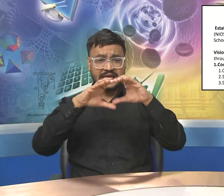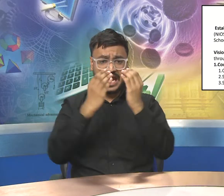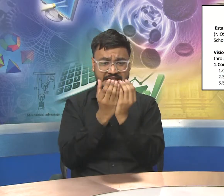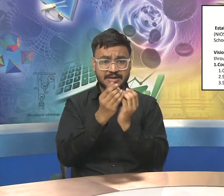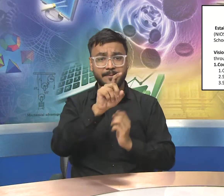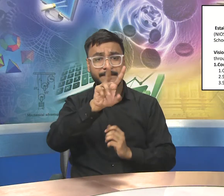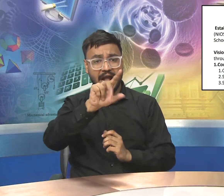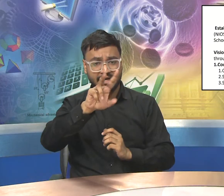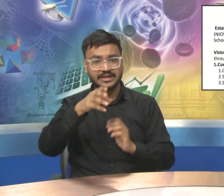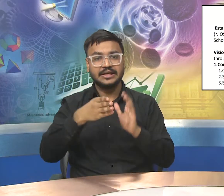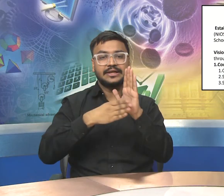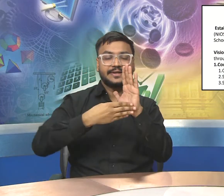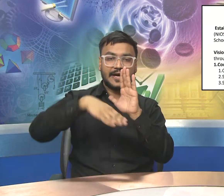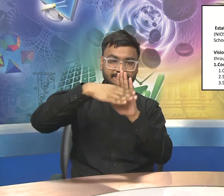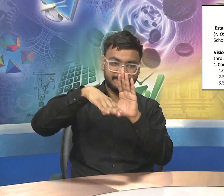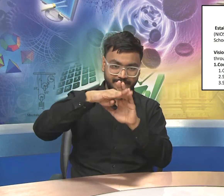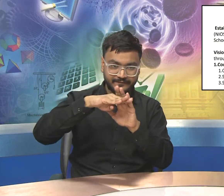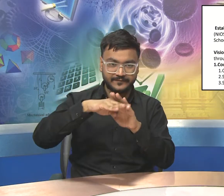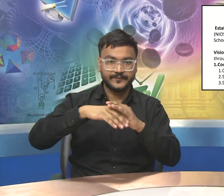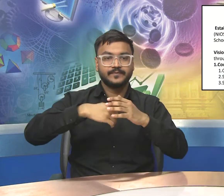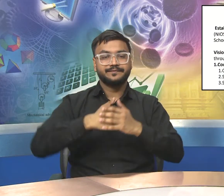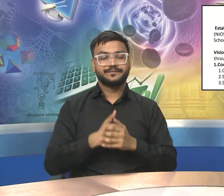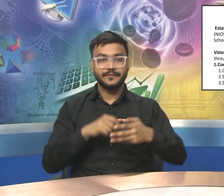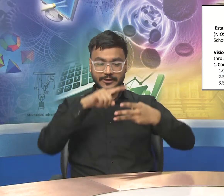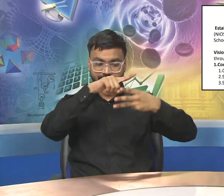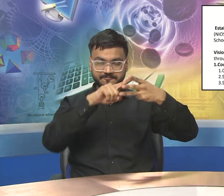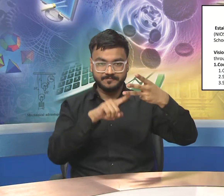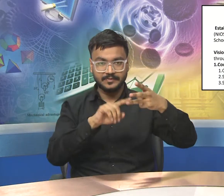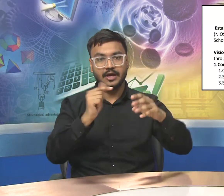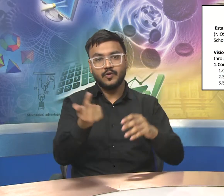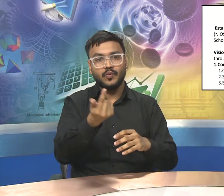and Senior Secondary Level.